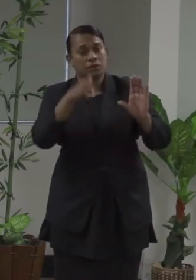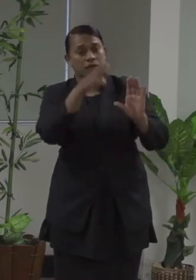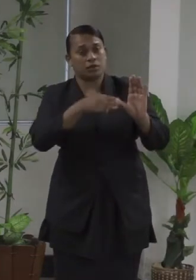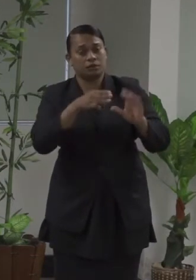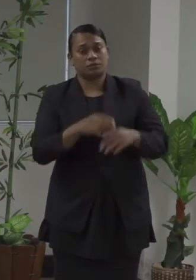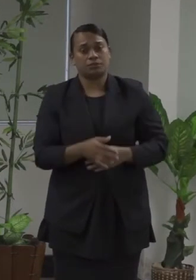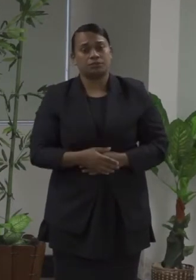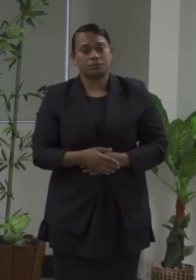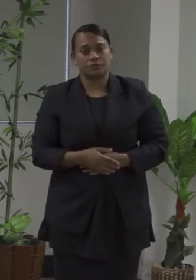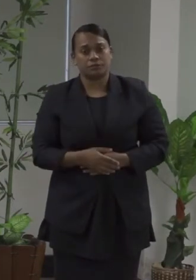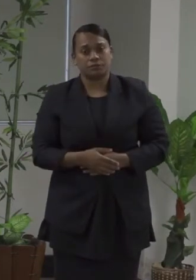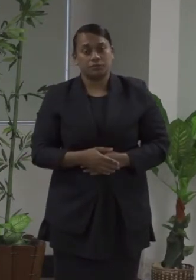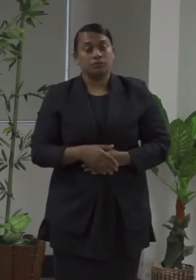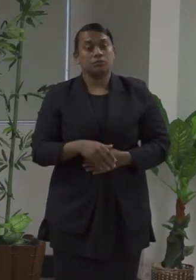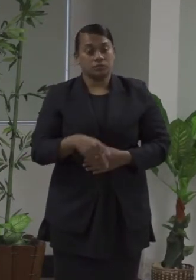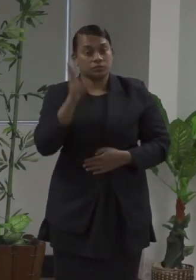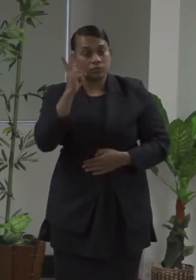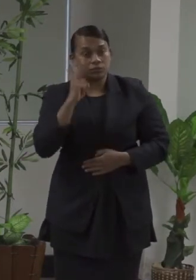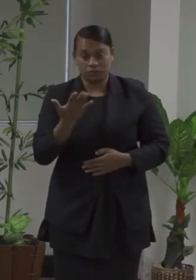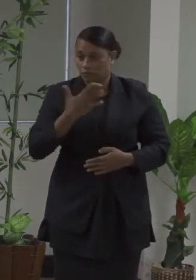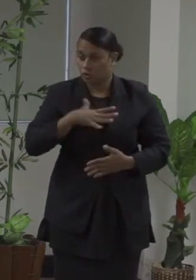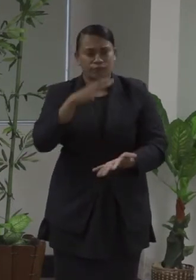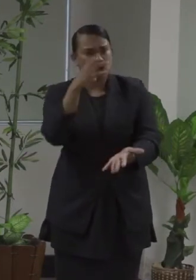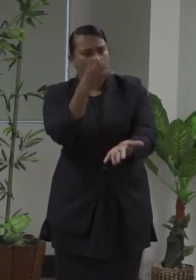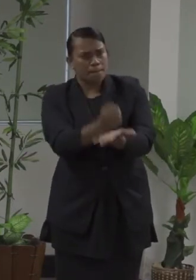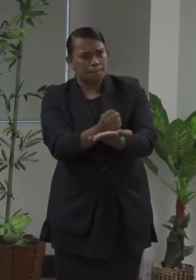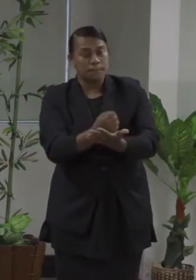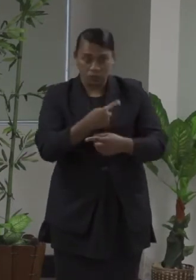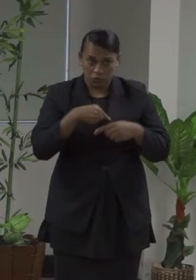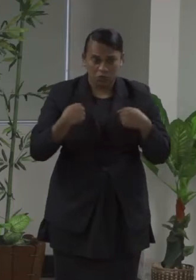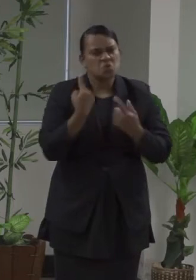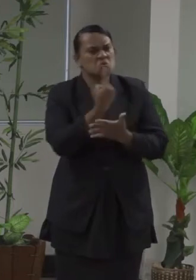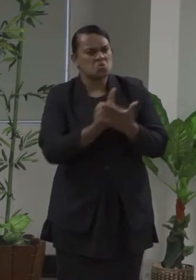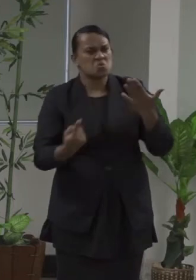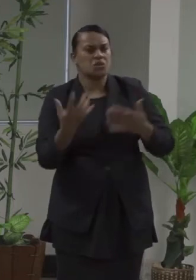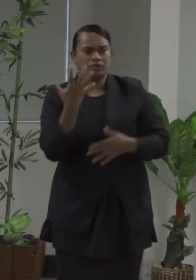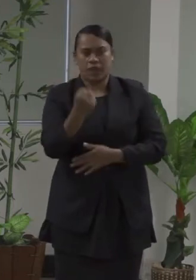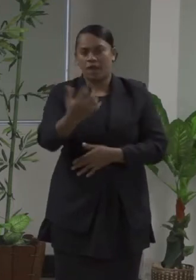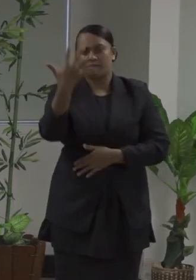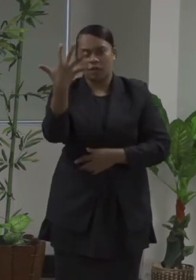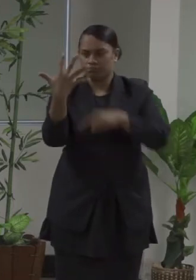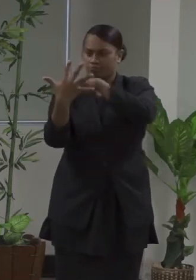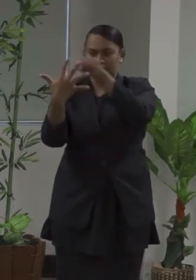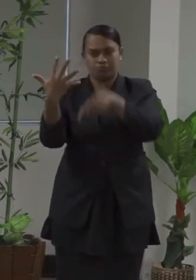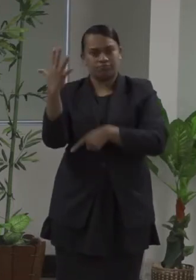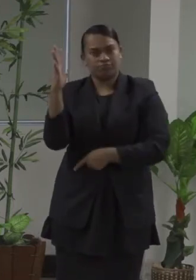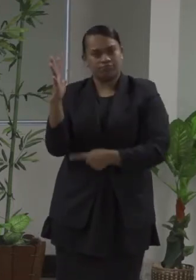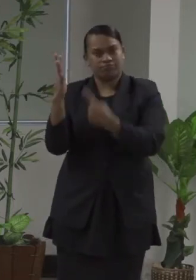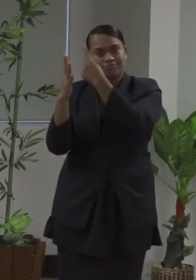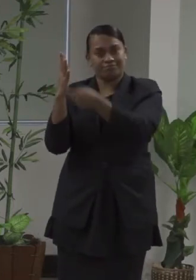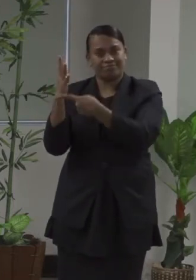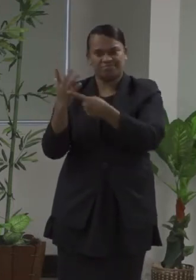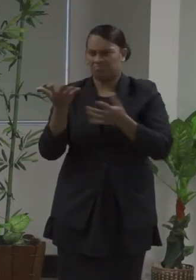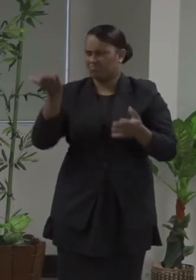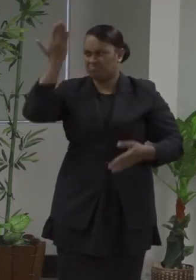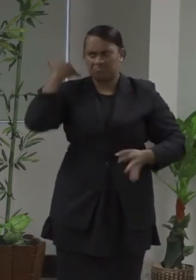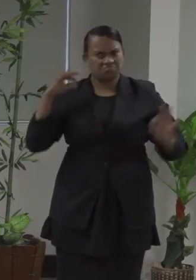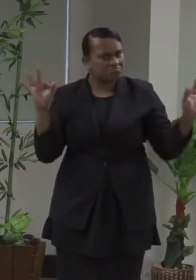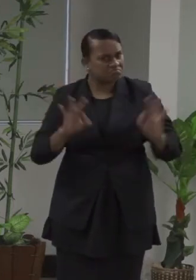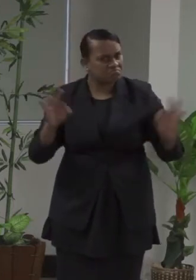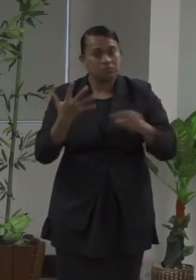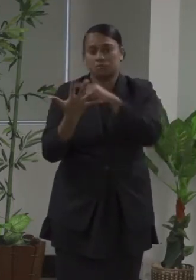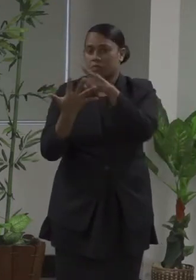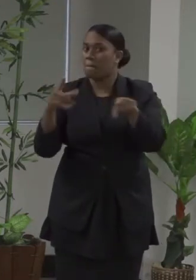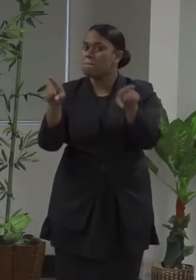Again, just to confirm that we have 5 cases currently in Fiji, and there have been no new